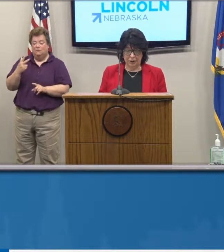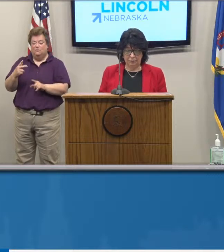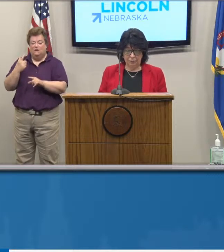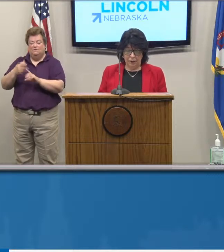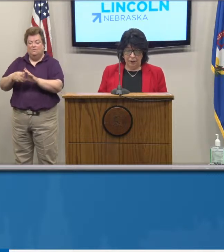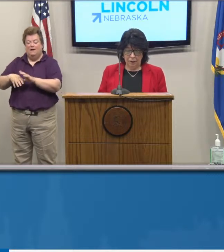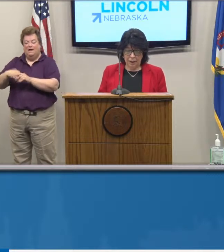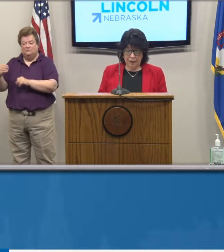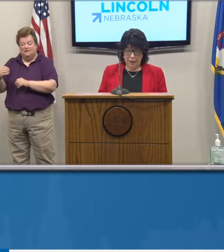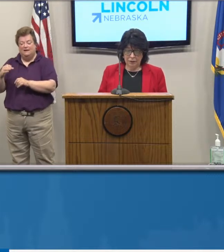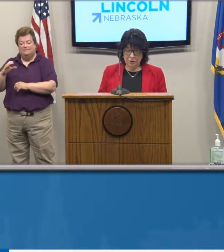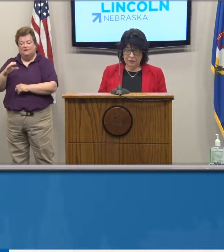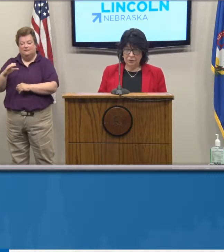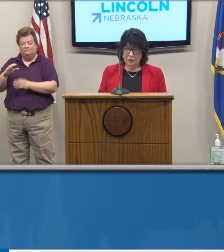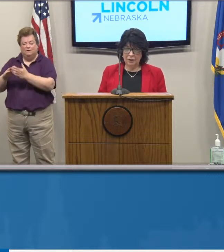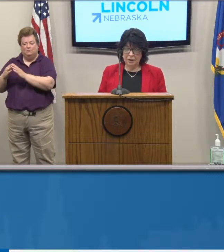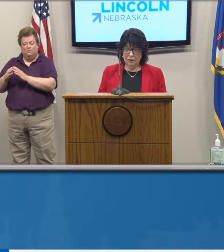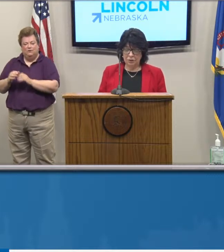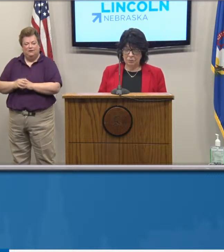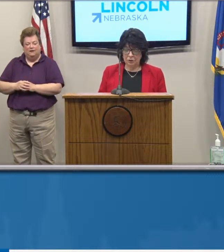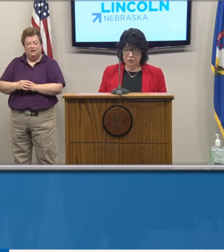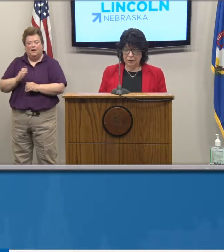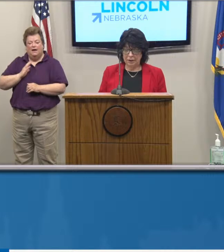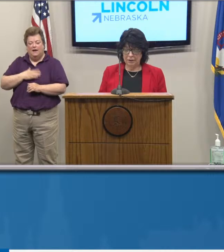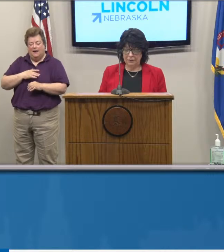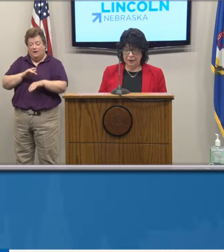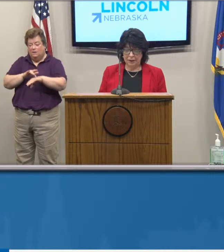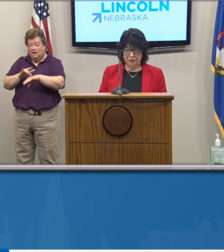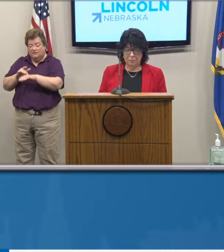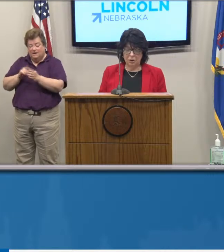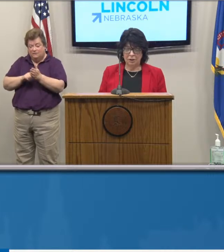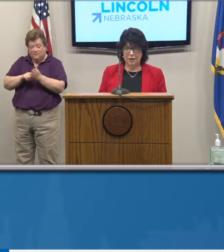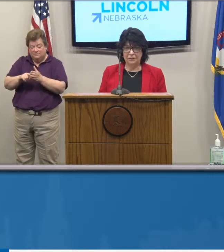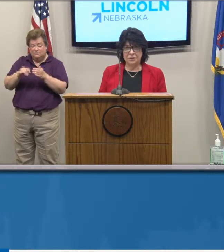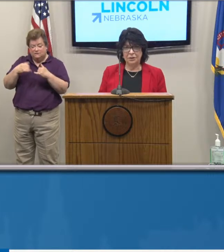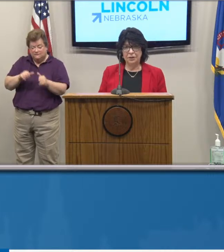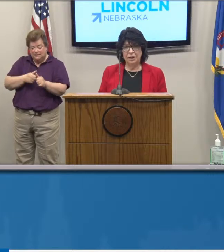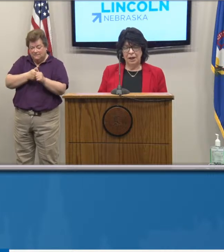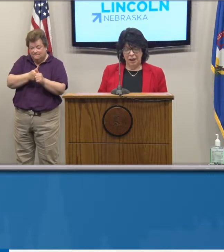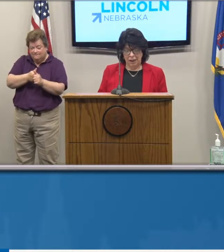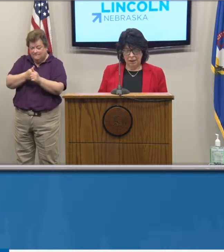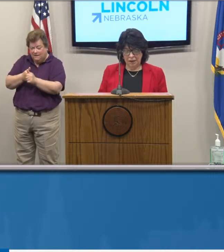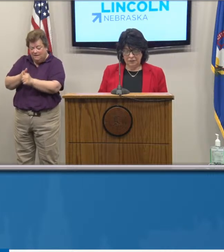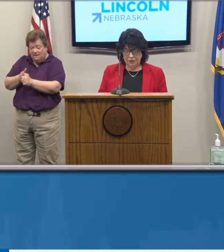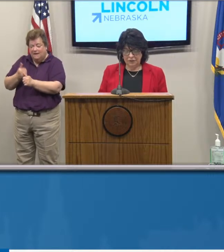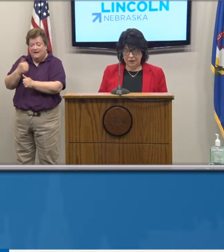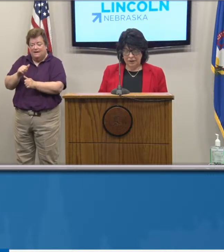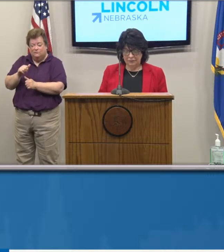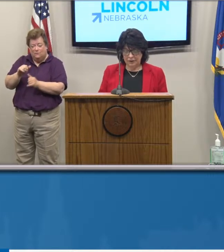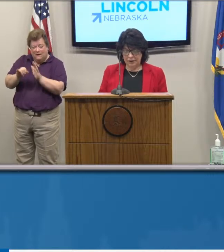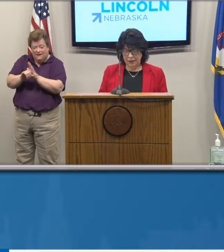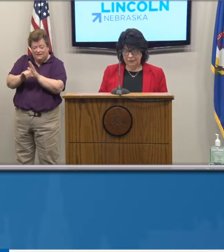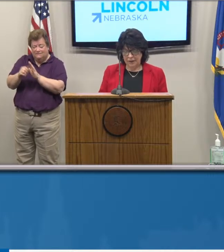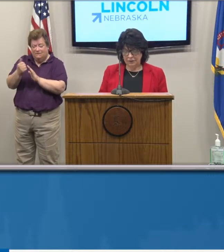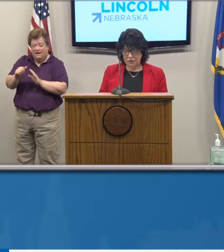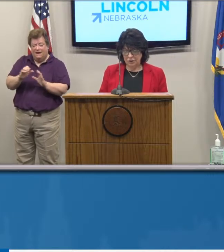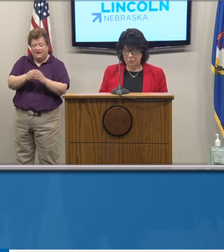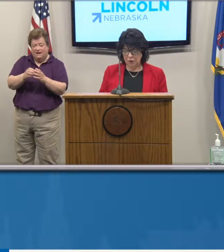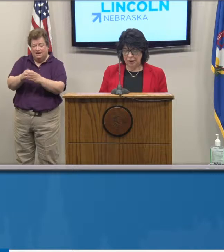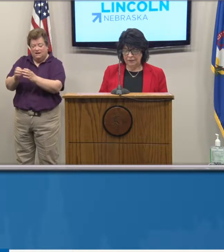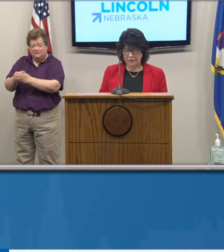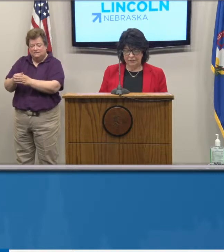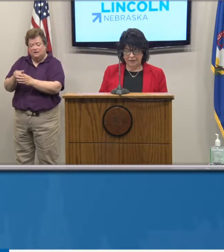county. The number of patients on ventilators is down from 12 on Friday to 8 today, 5 of whom are from Lancaster